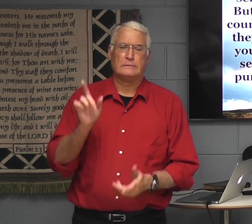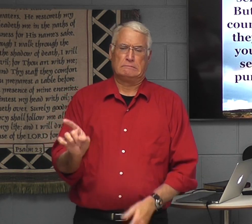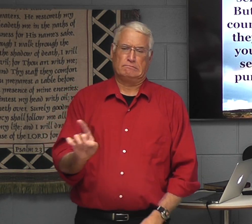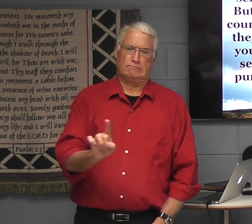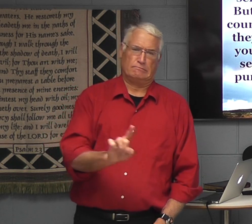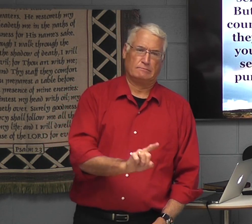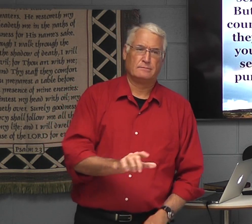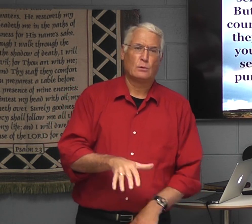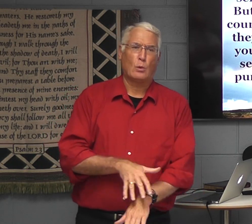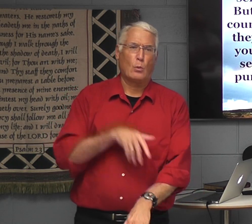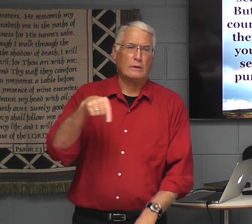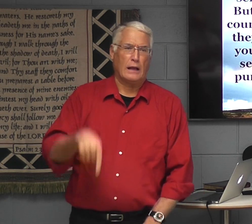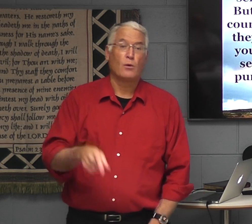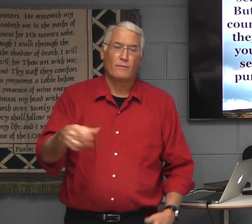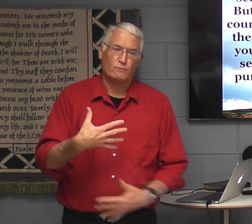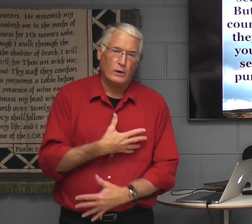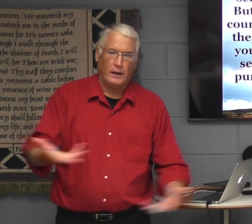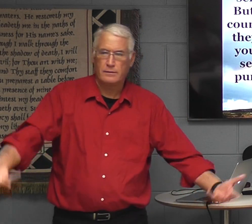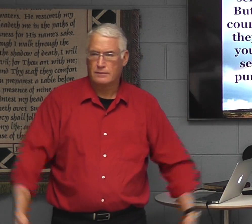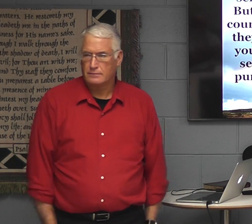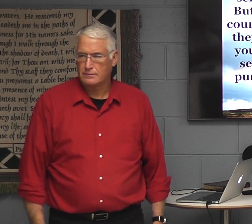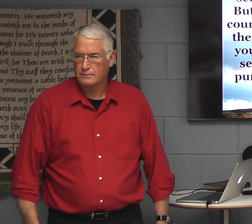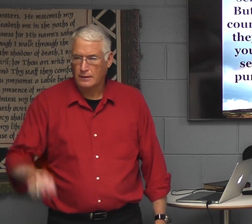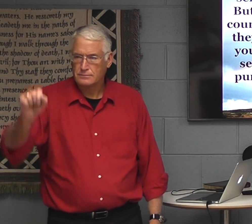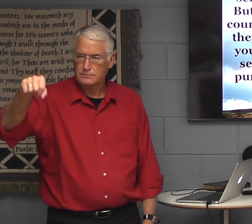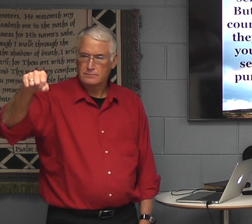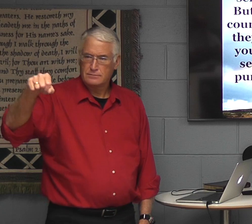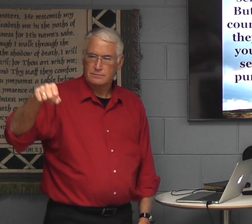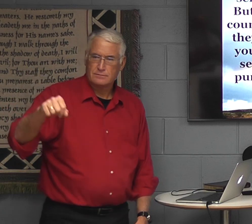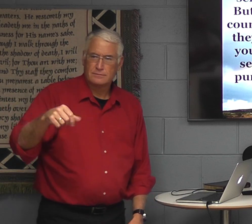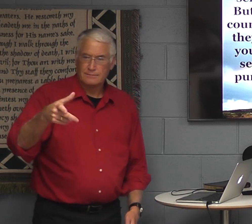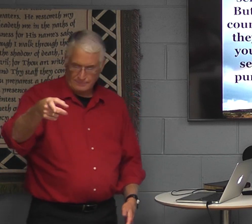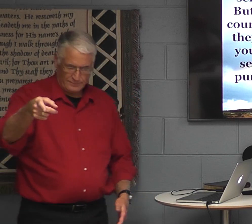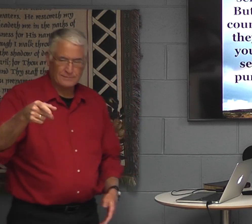you afraid. You slow down, back, pull you over. Yeah, so you get afraid, you fear.